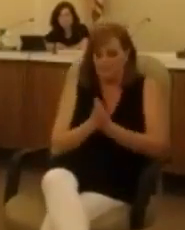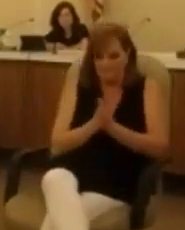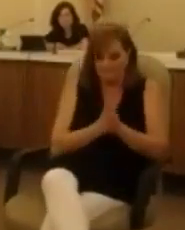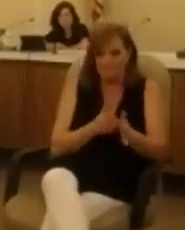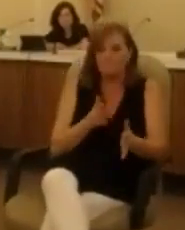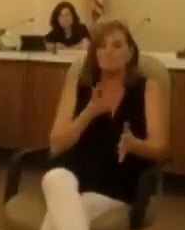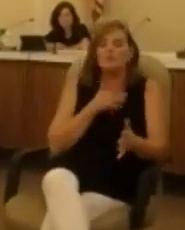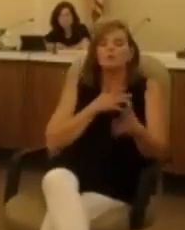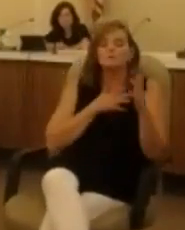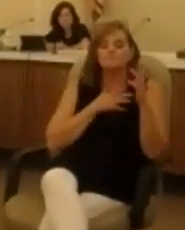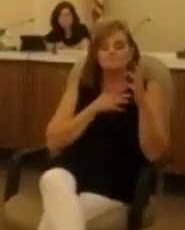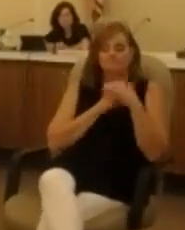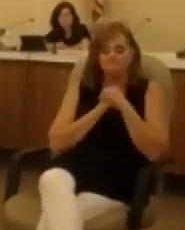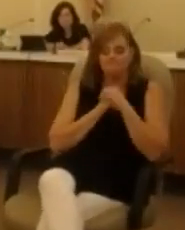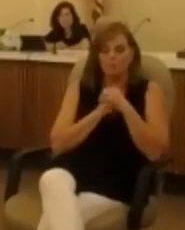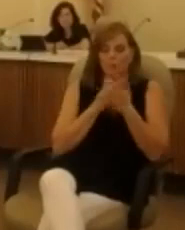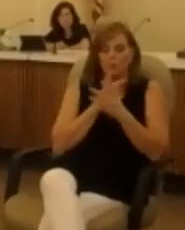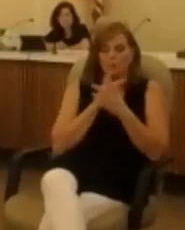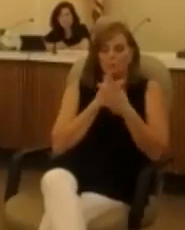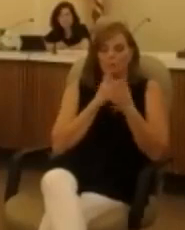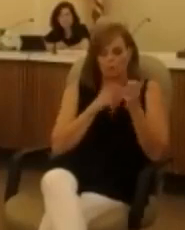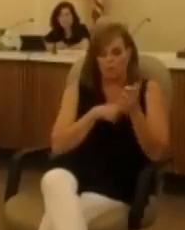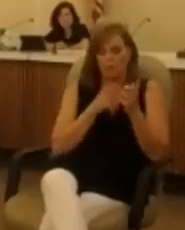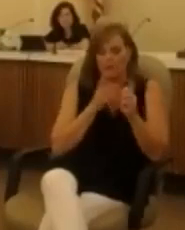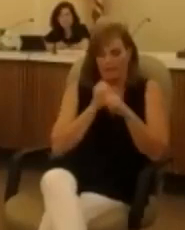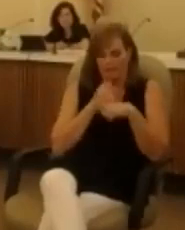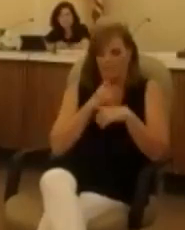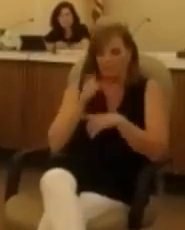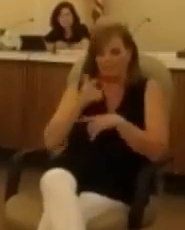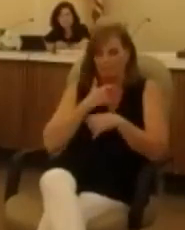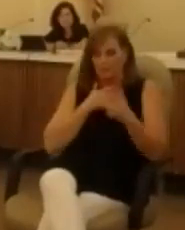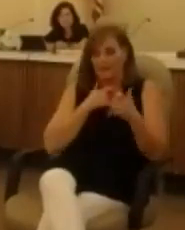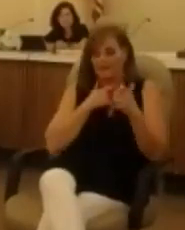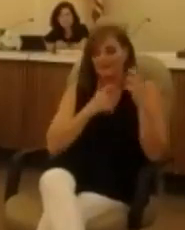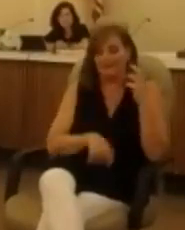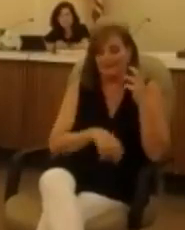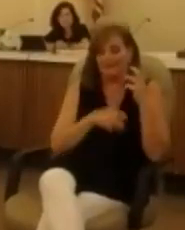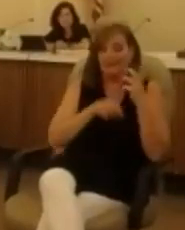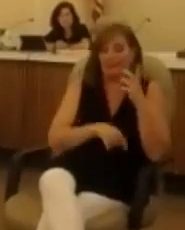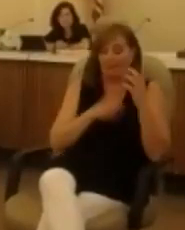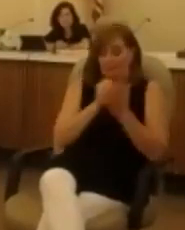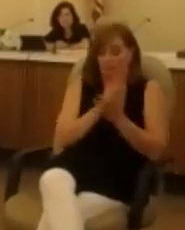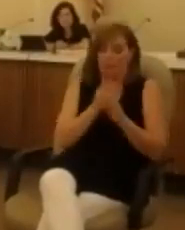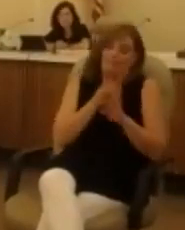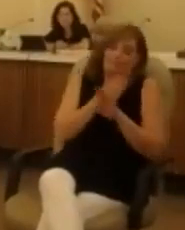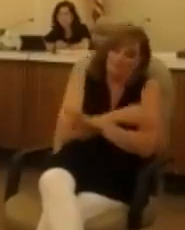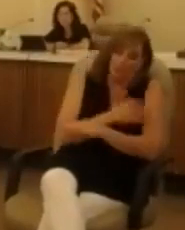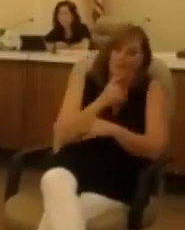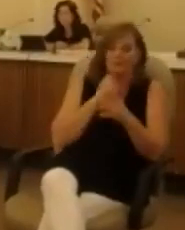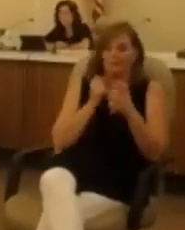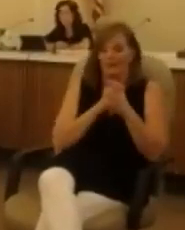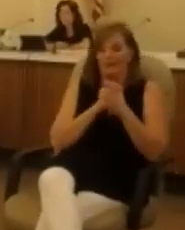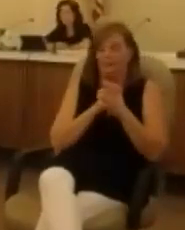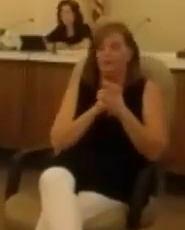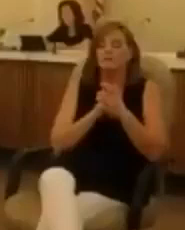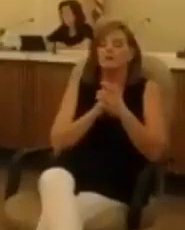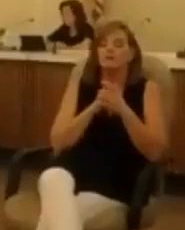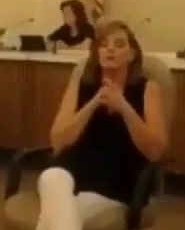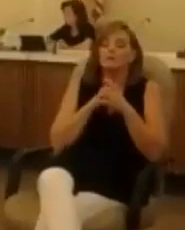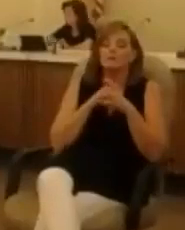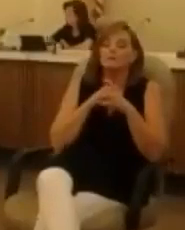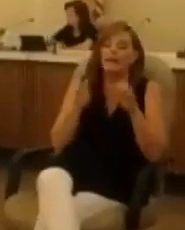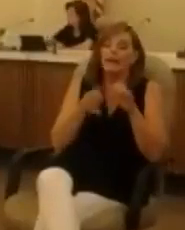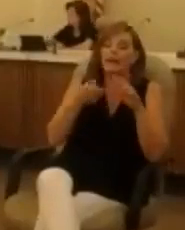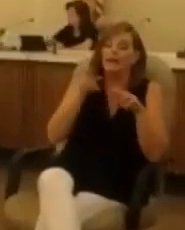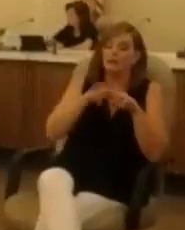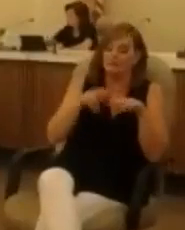following. Resolve that as a condition of this approval, prior to development or expansion of the parklands, 1, the town